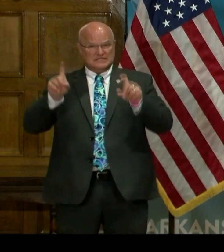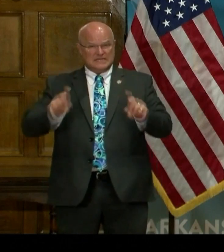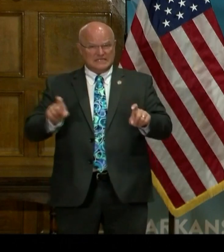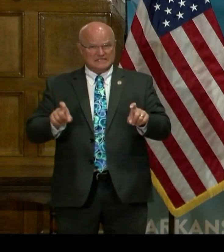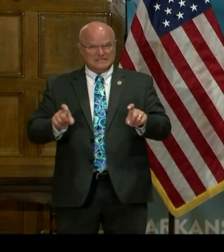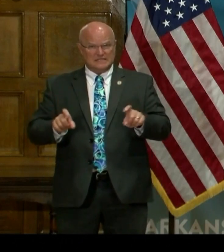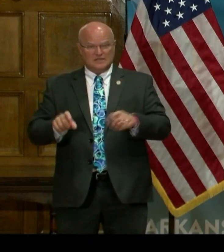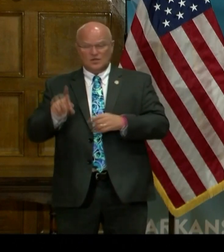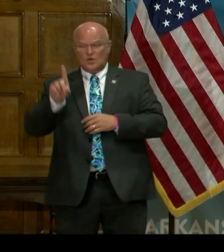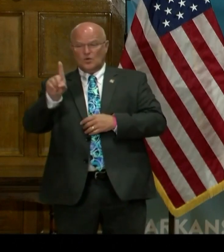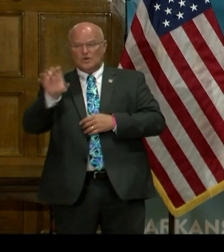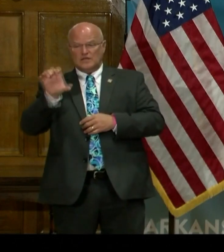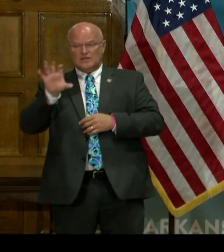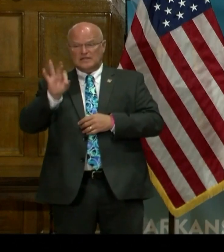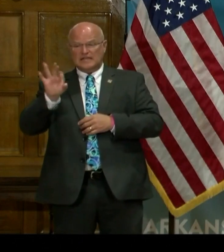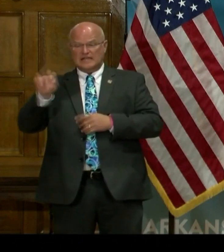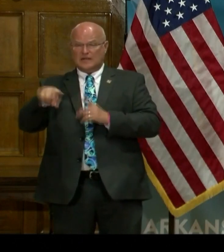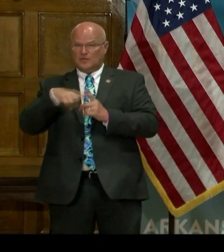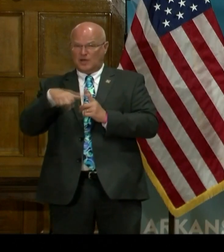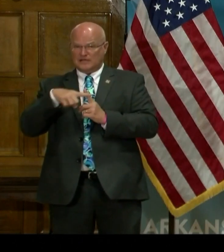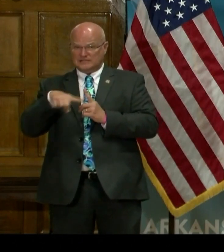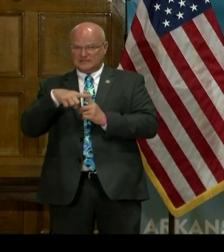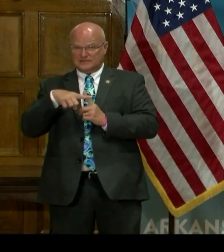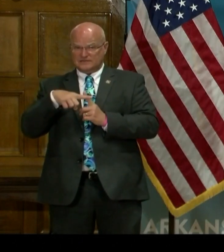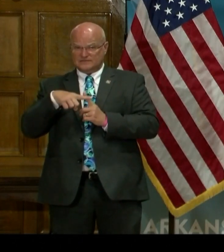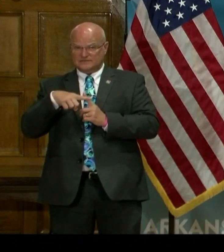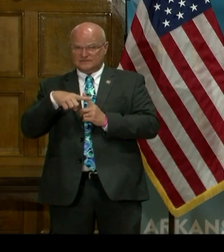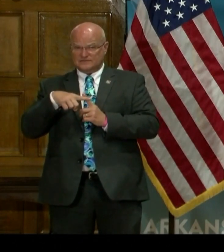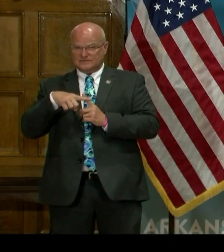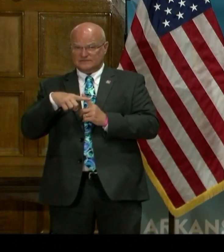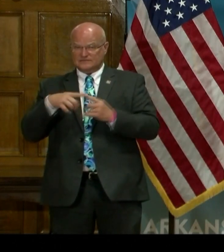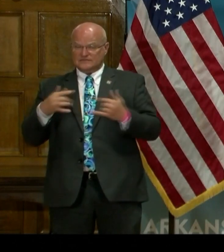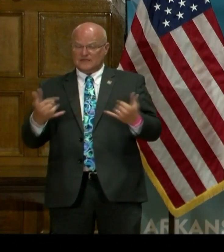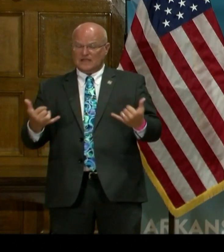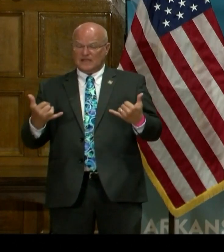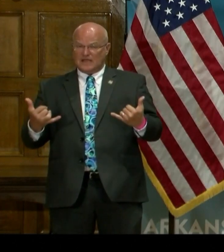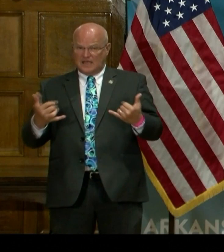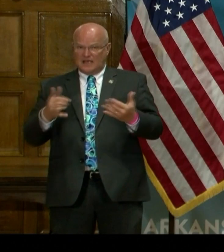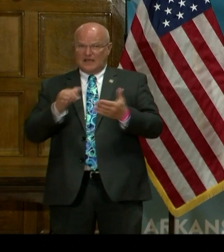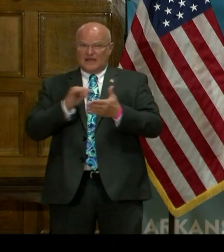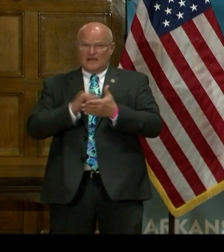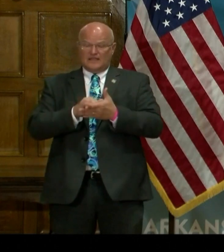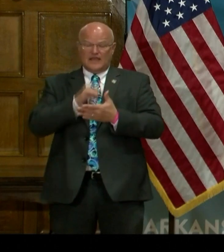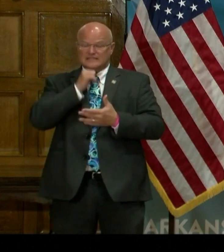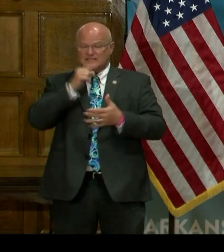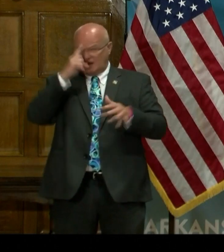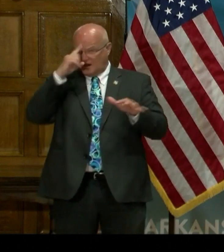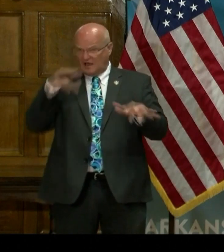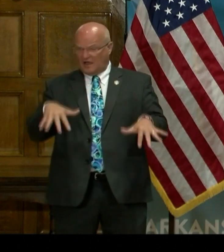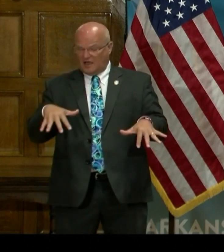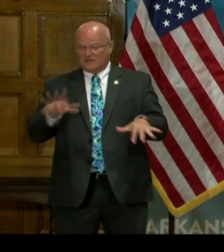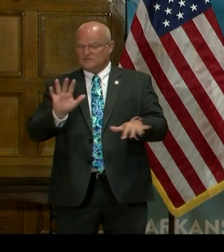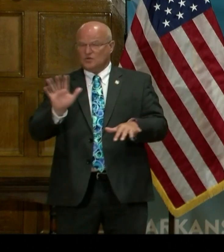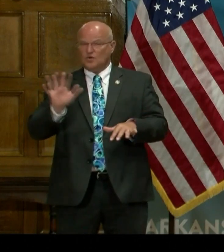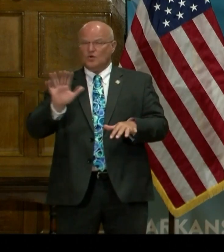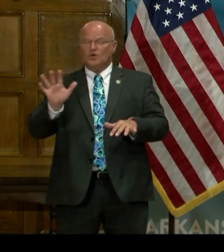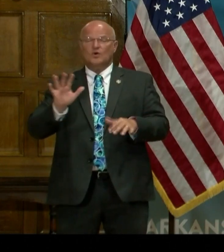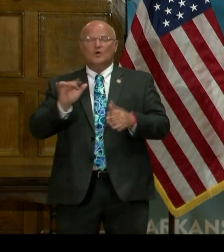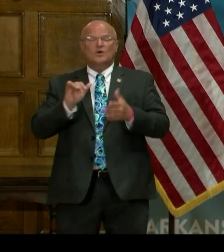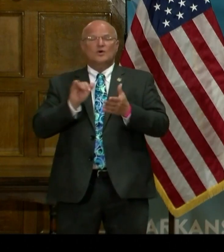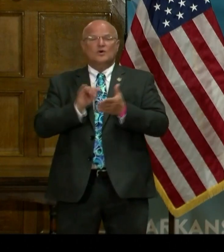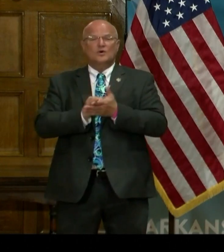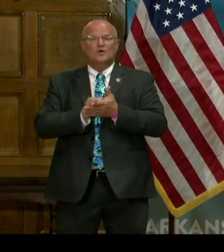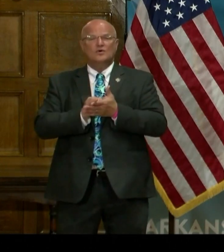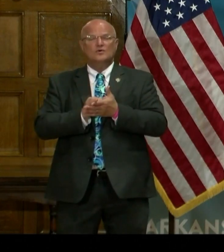know, 199 were positive. Now, that's not startling at all.